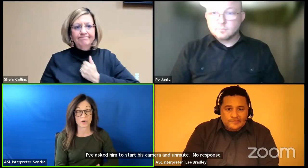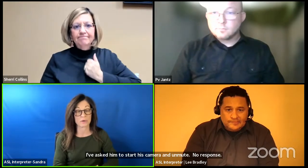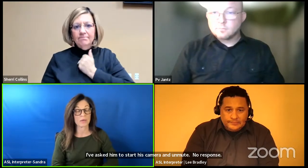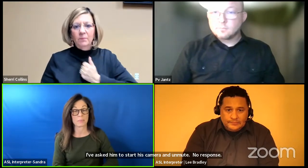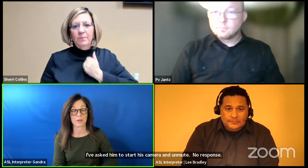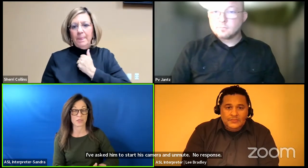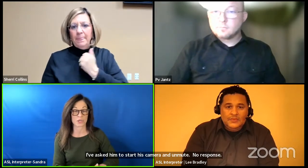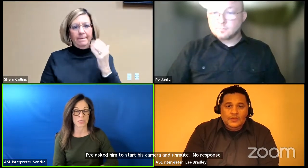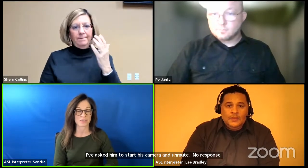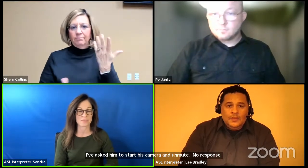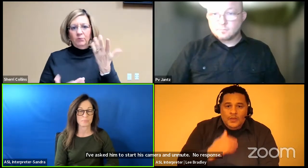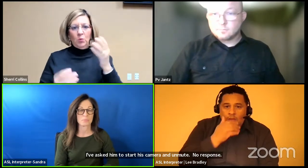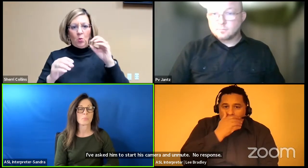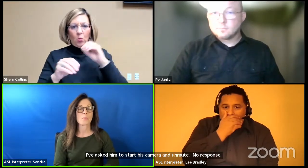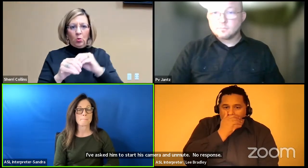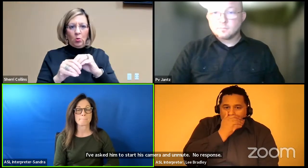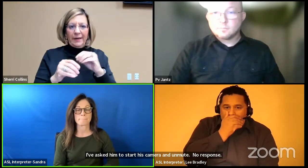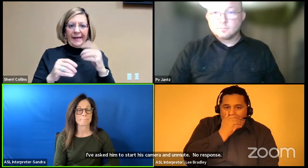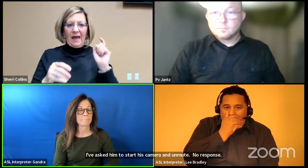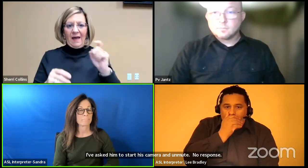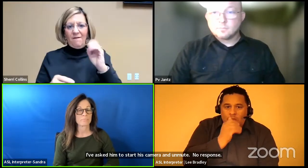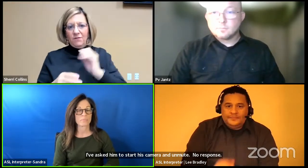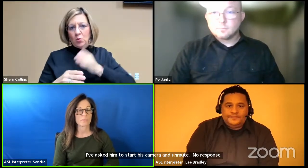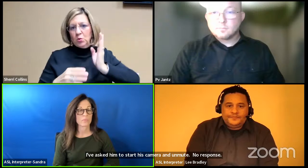Mr. Chair, I apologize.